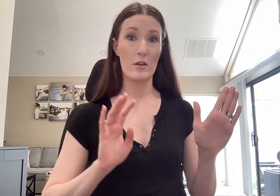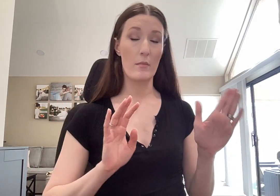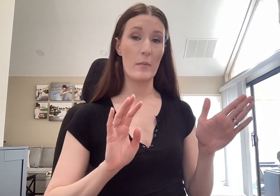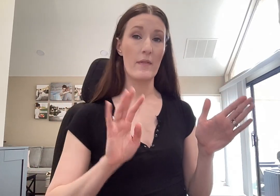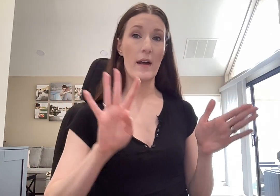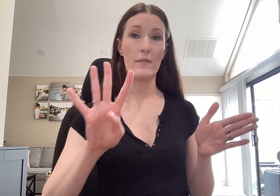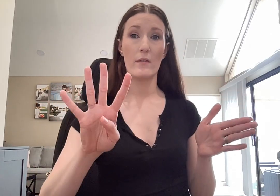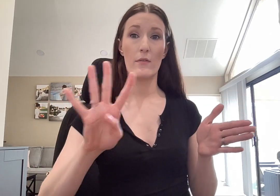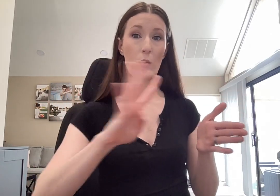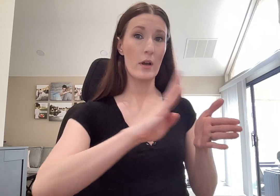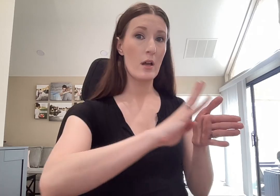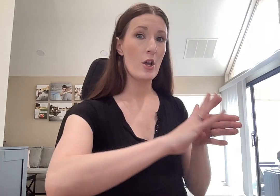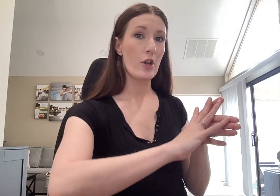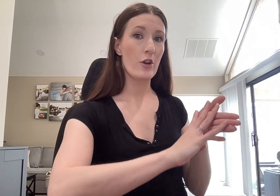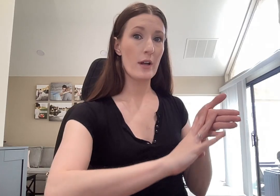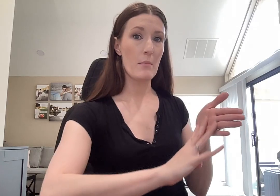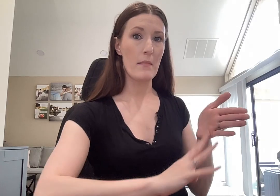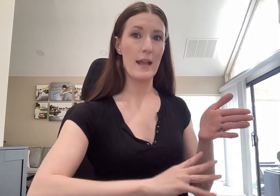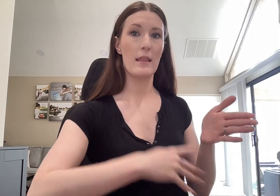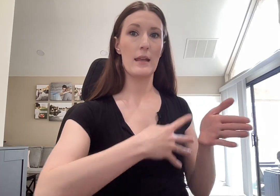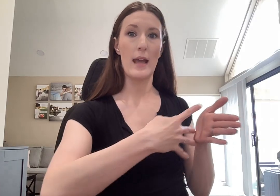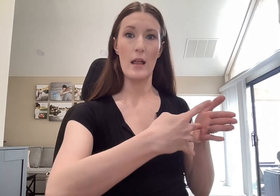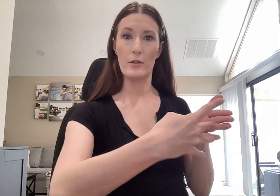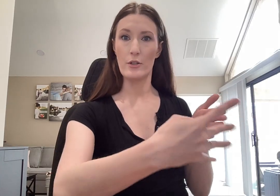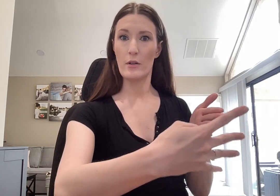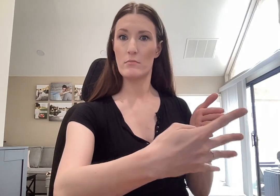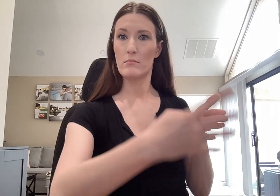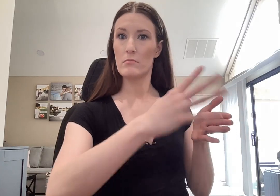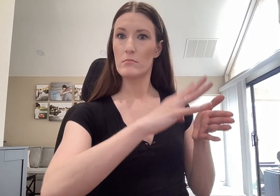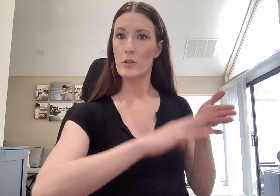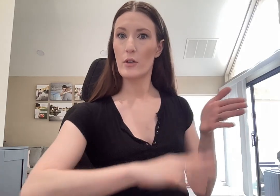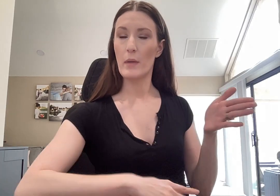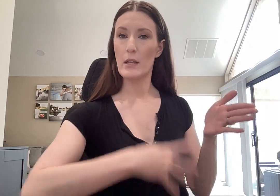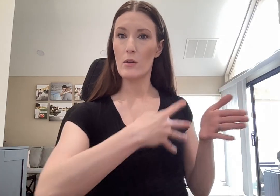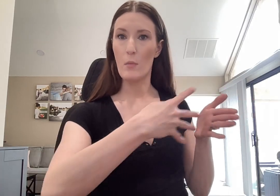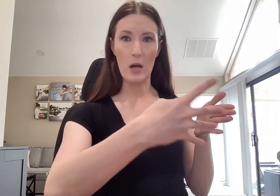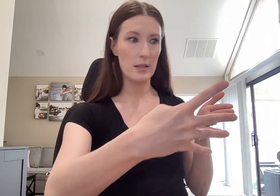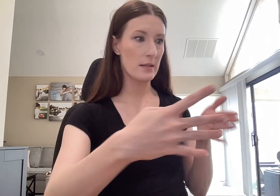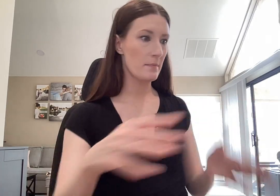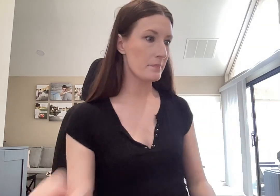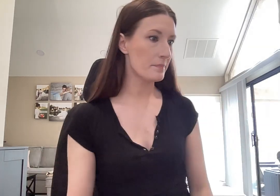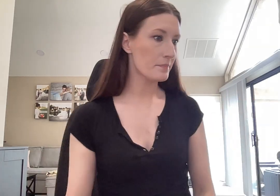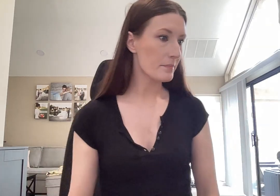non-dominant B5, 4. You're going to make the calendar. You're going to make the little boxes.